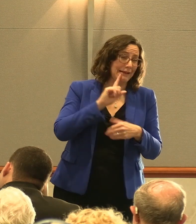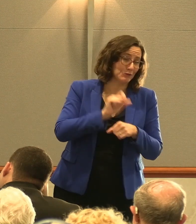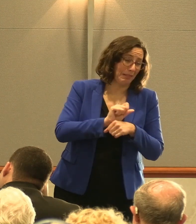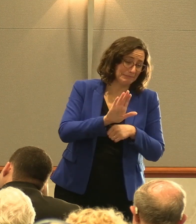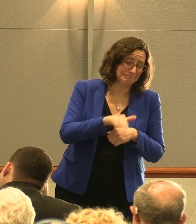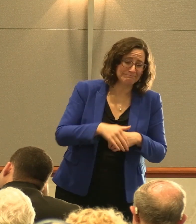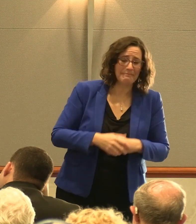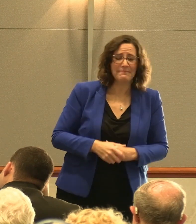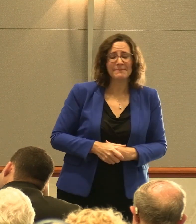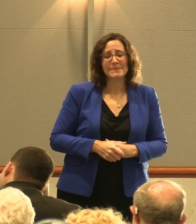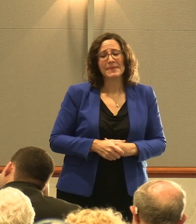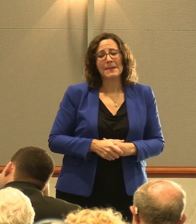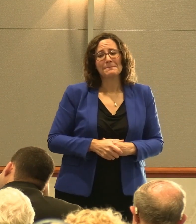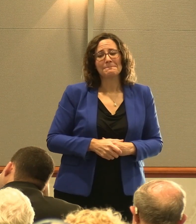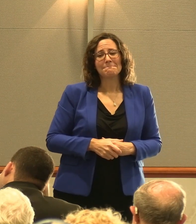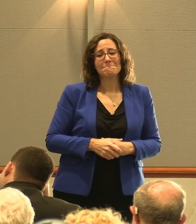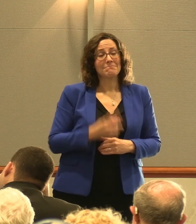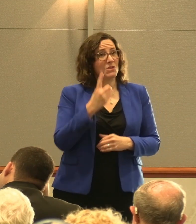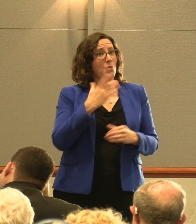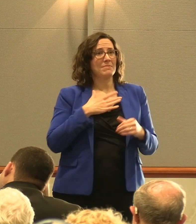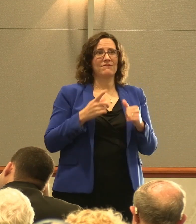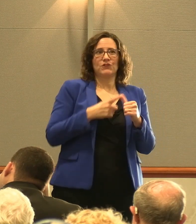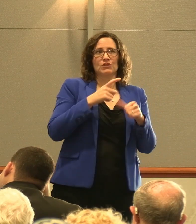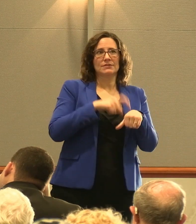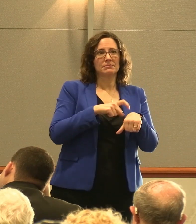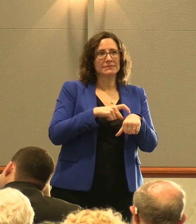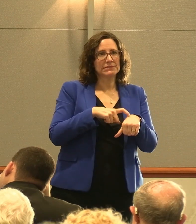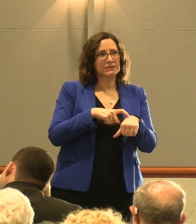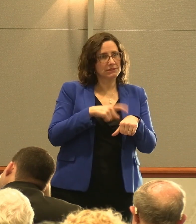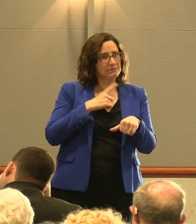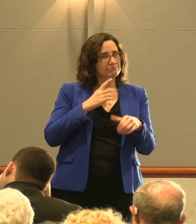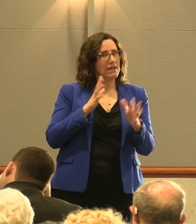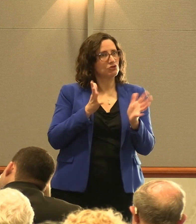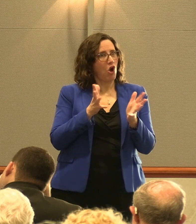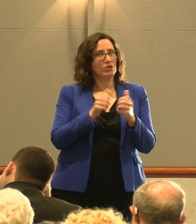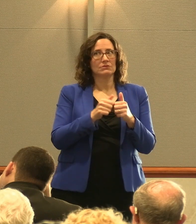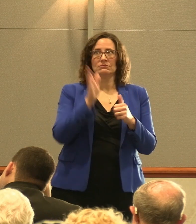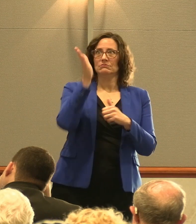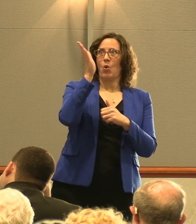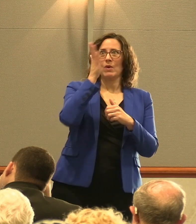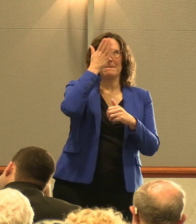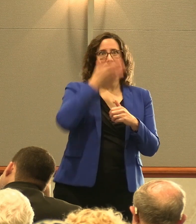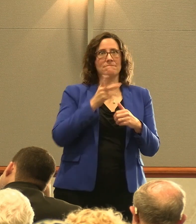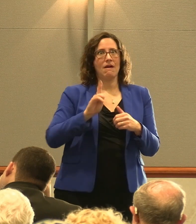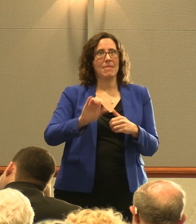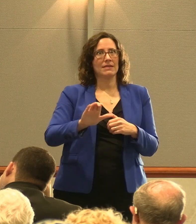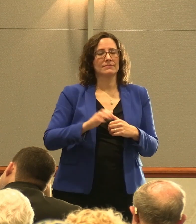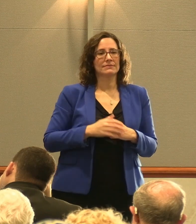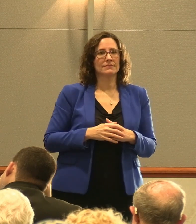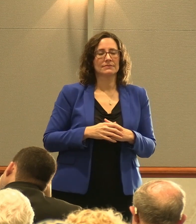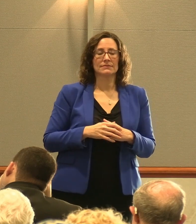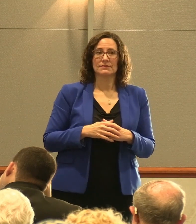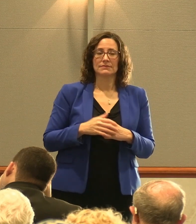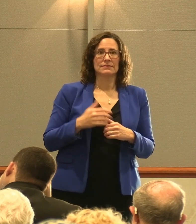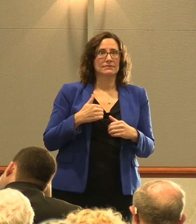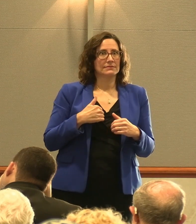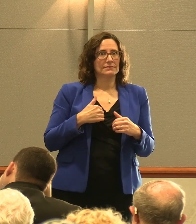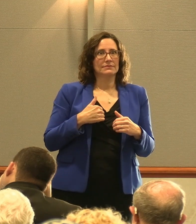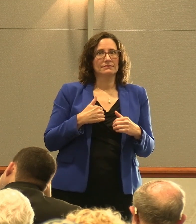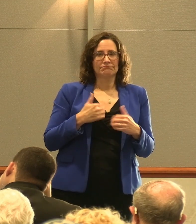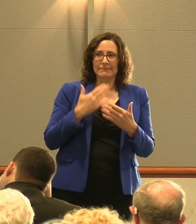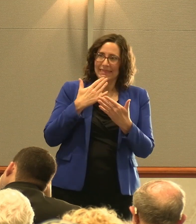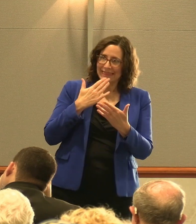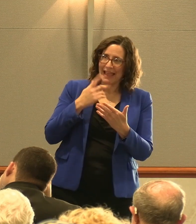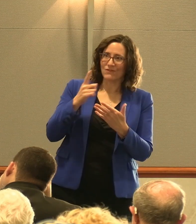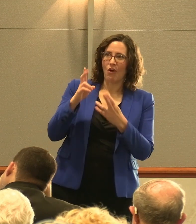actually, and it was one of my first times that I ever spoke in public, and I thank them for